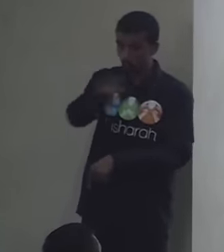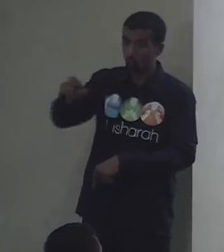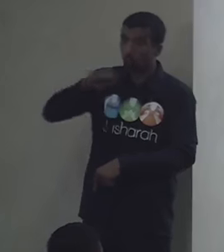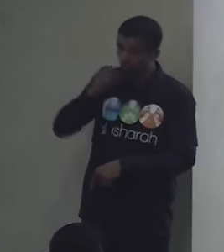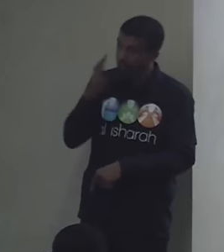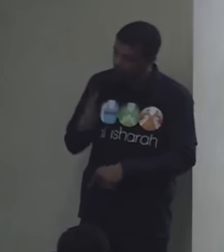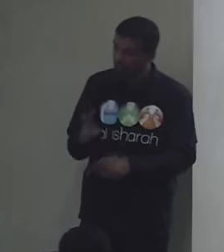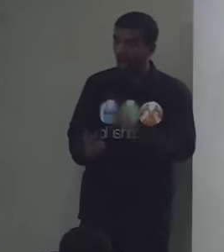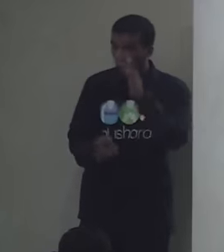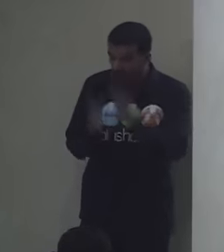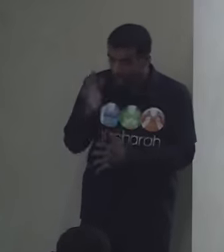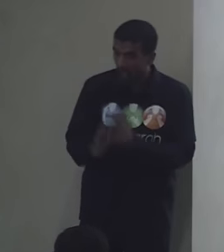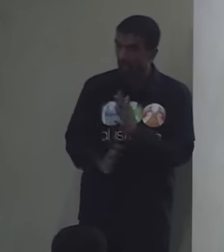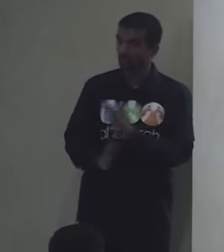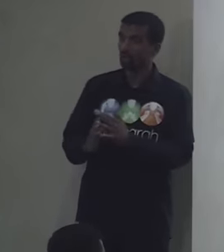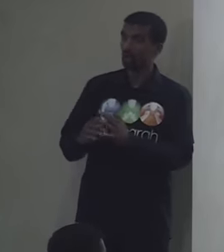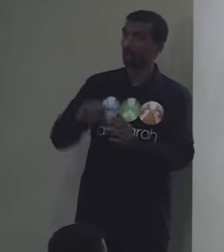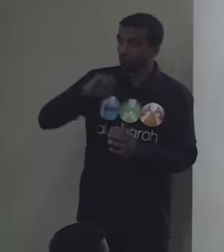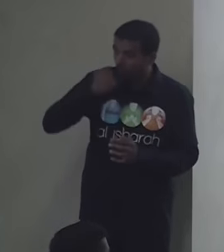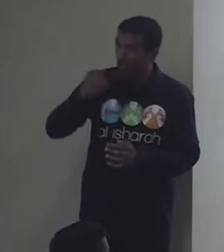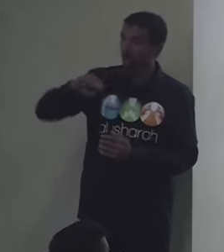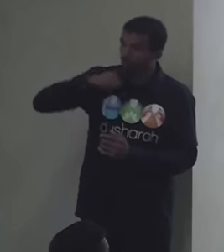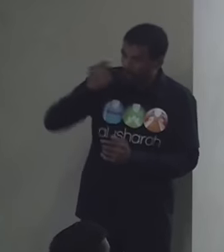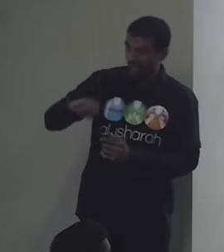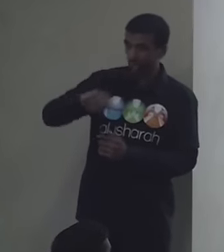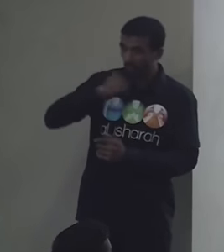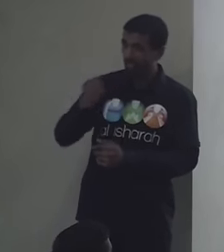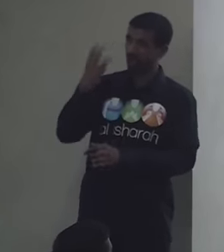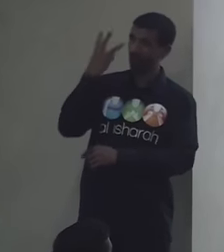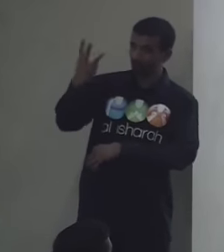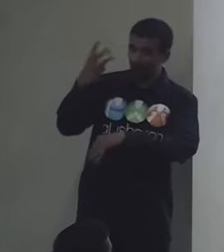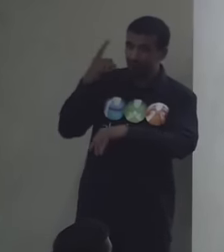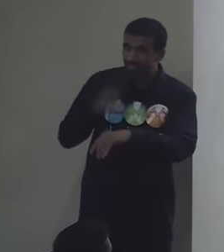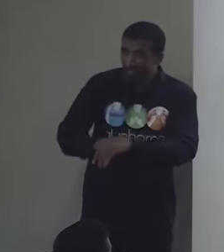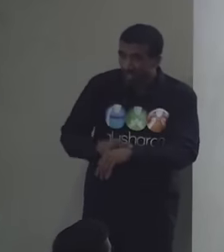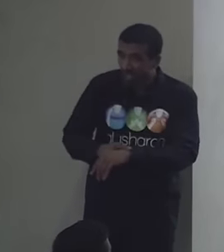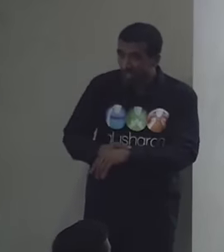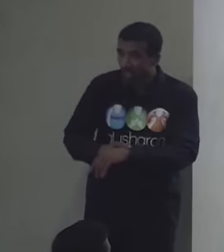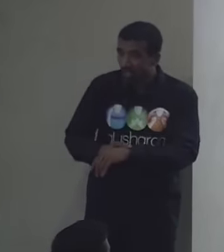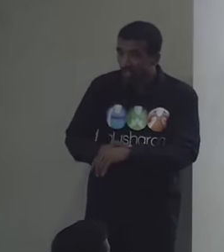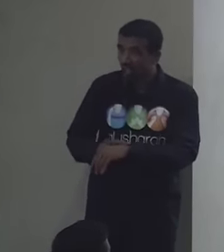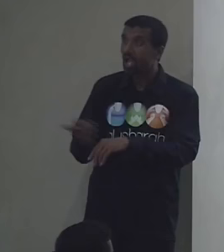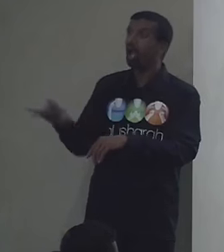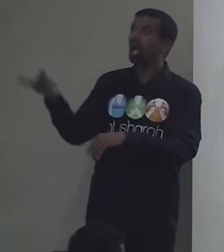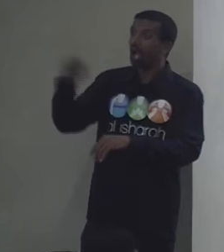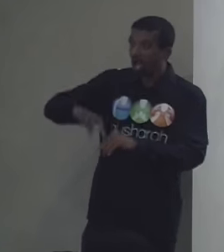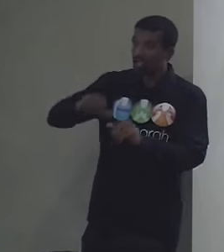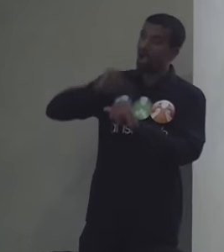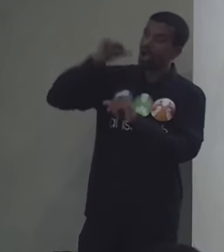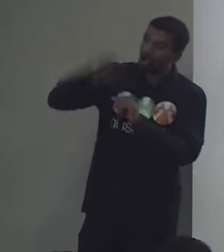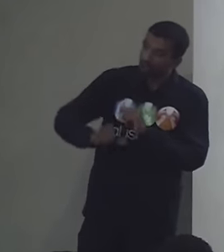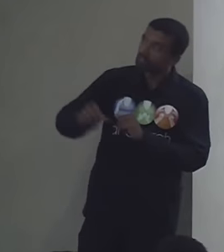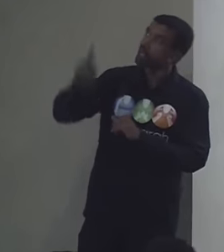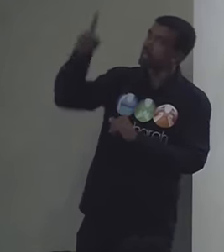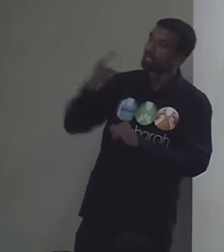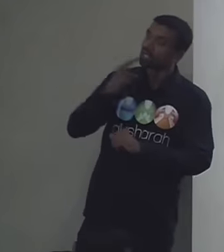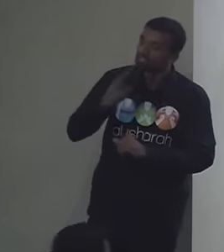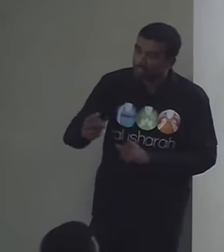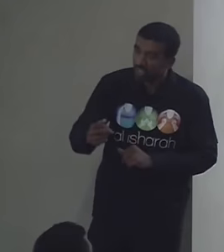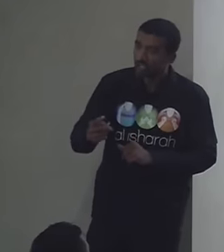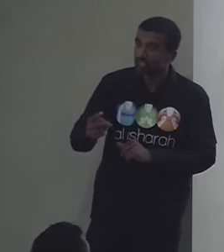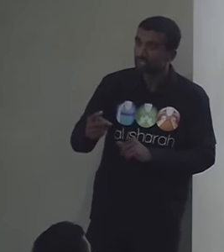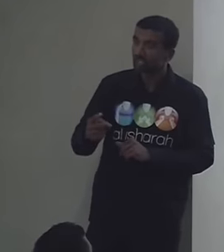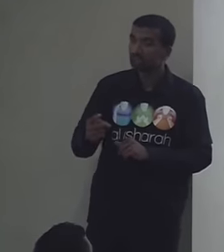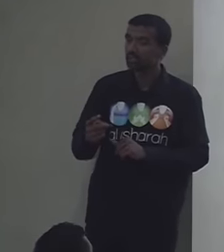al-Qasam on top of all of that. And then on top of that, why even Jahim? This is the scariest part. Allah could have said